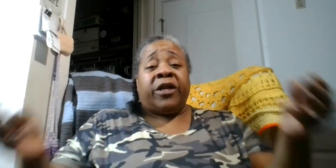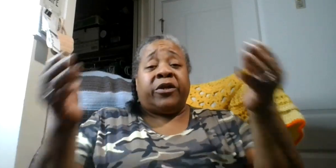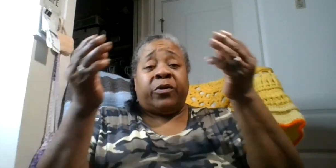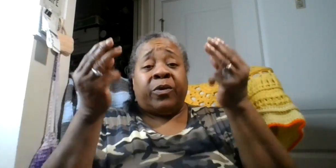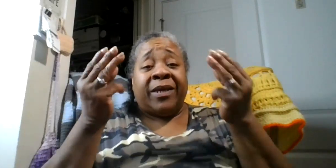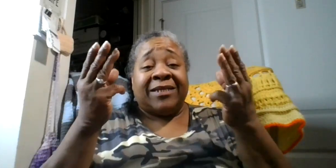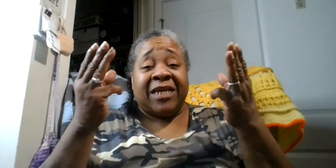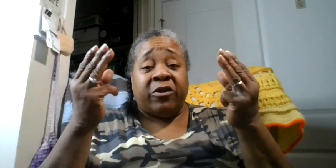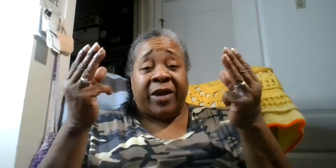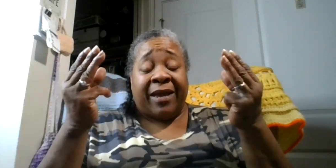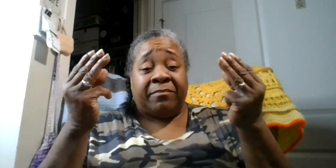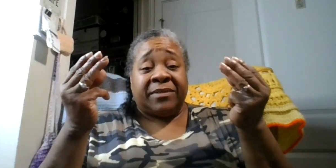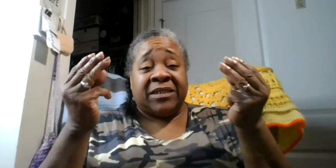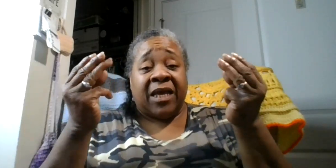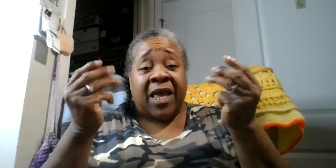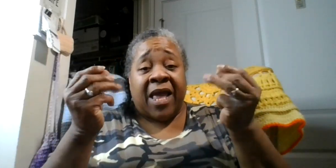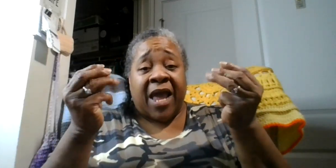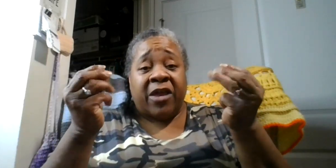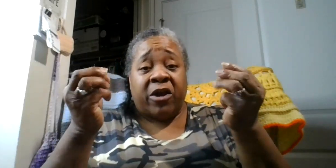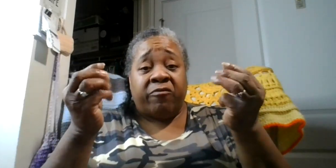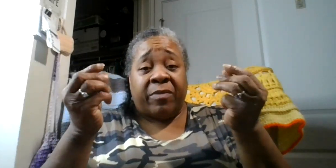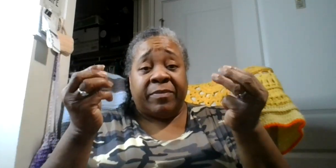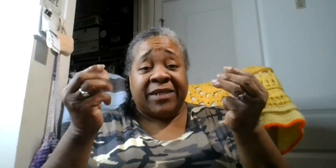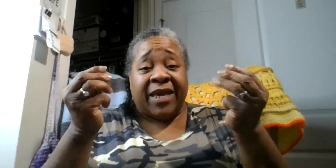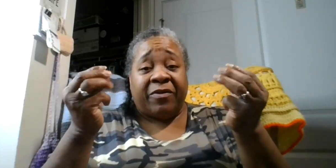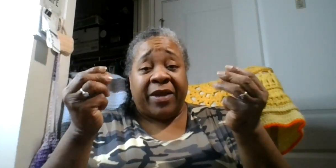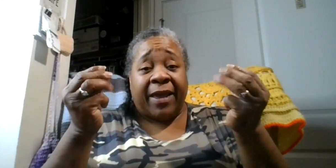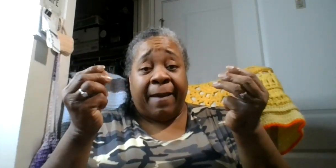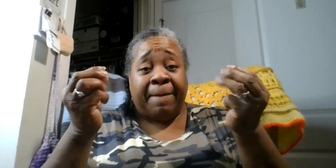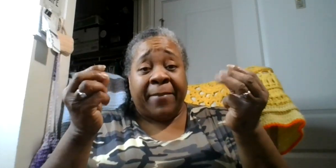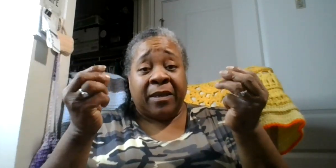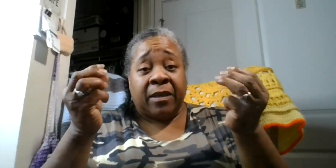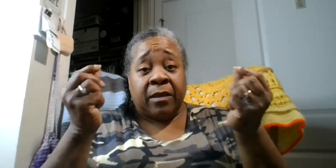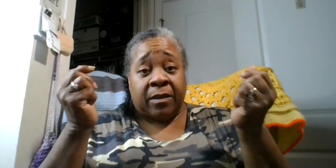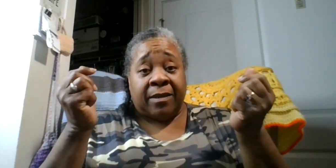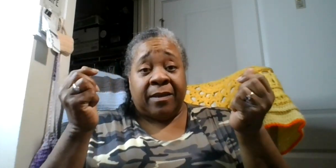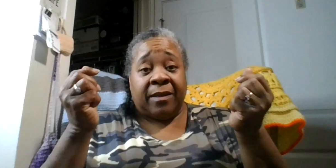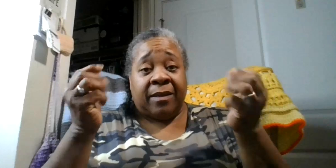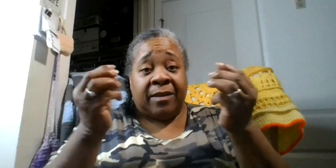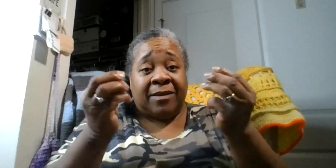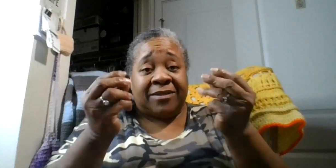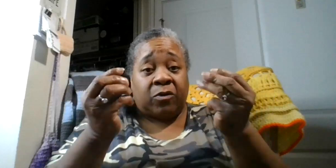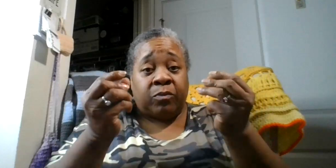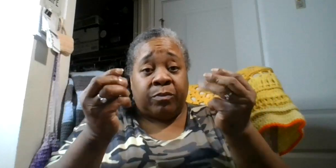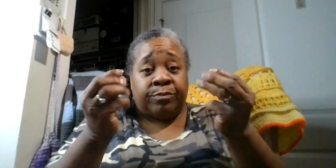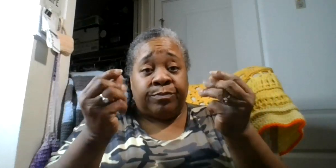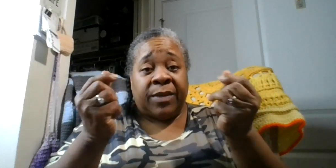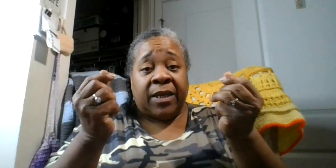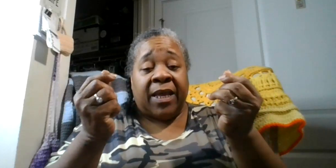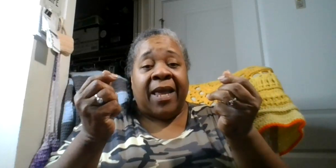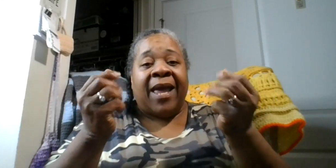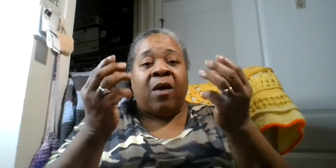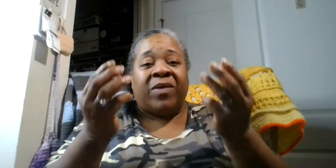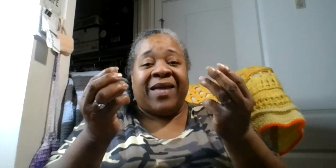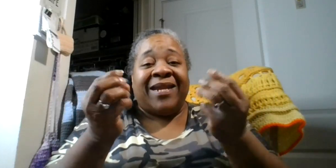do is take your M's and you're going to rub them together. M. So, and what that